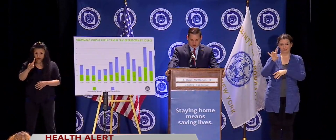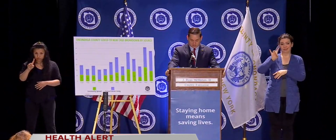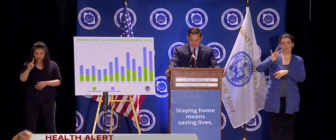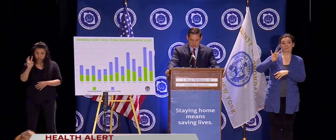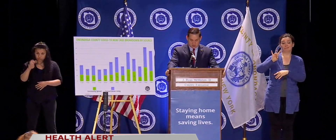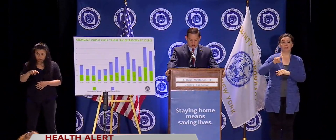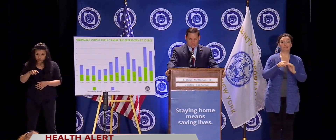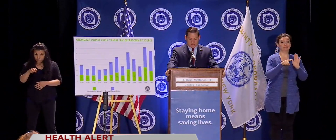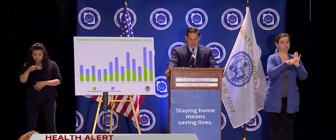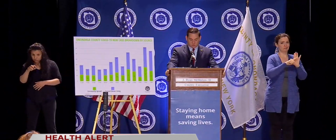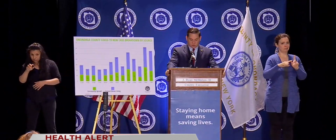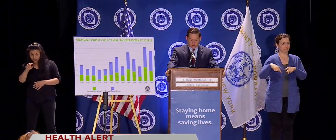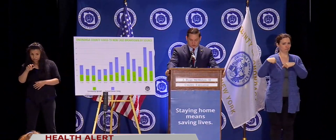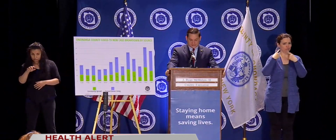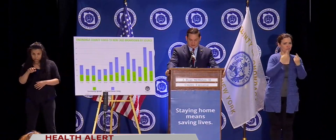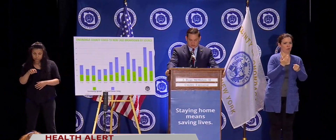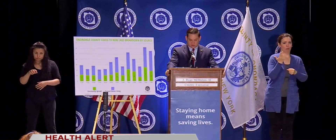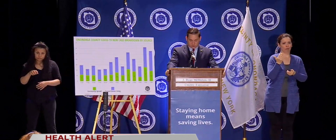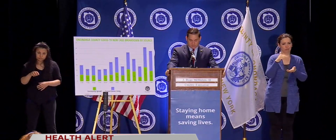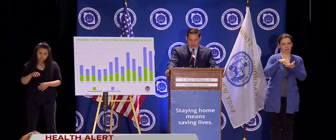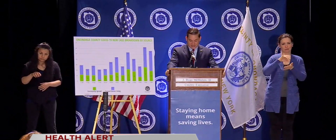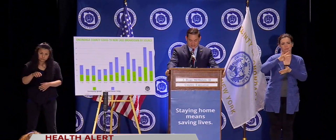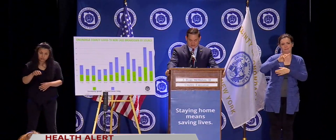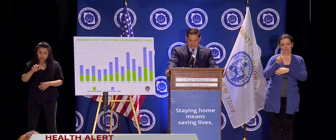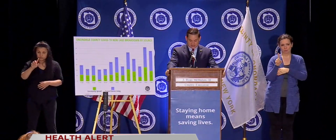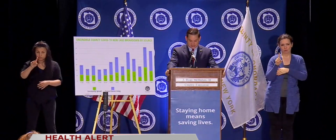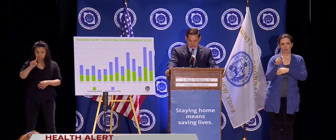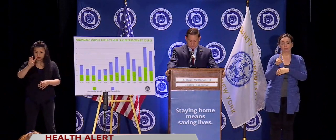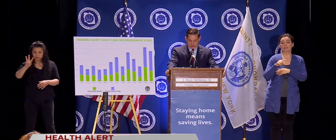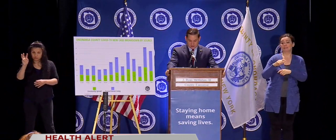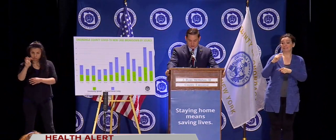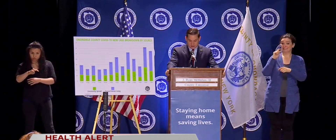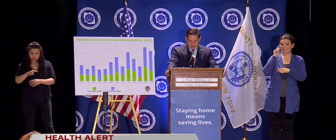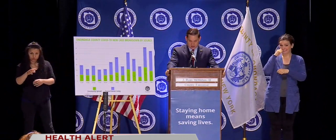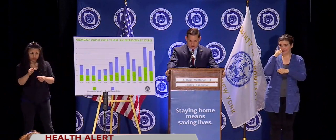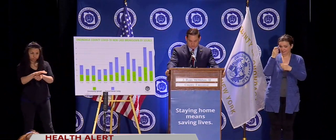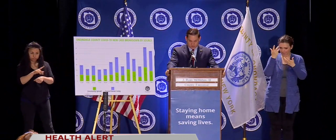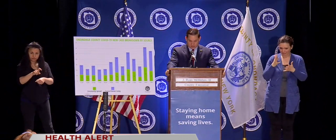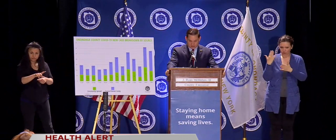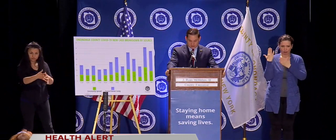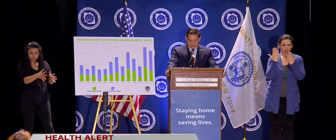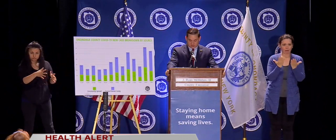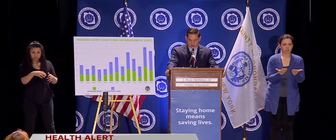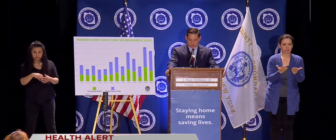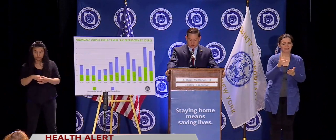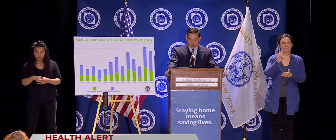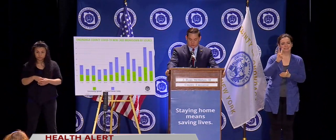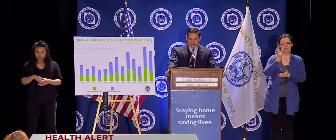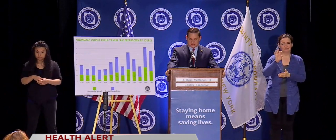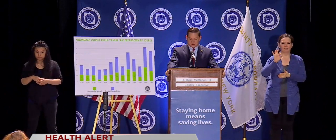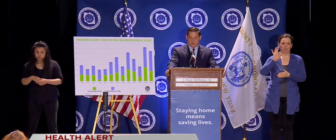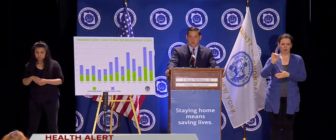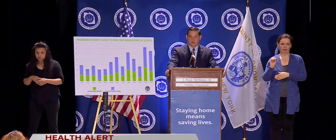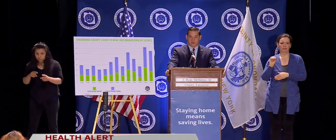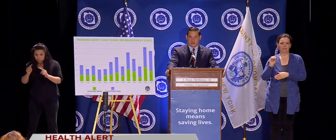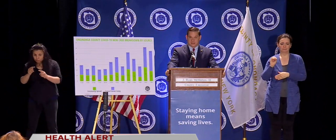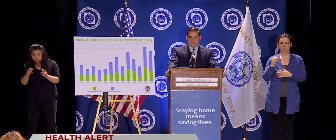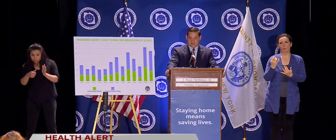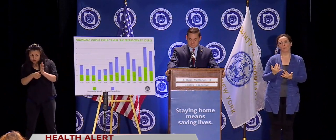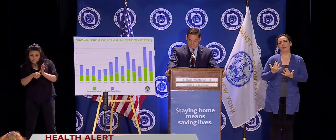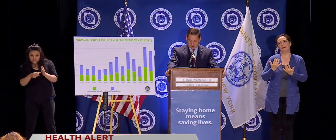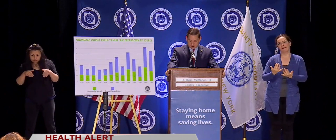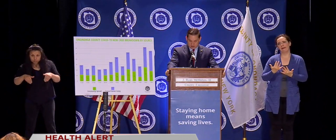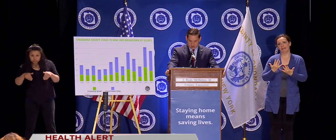negative tests. We have 173 pending tests. And since yesterday's reporting, we've sent